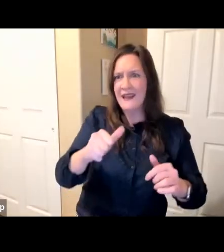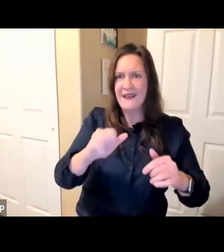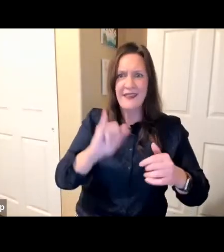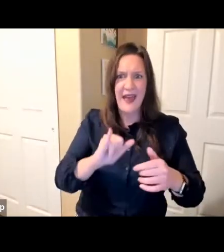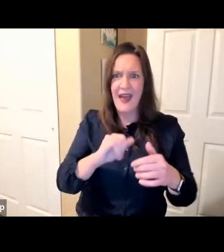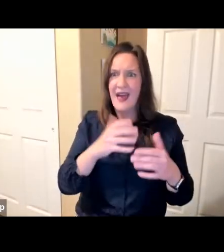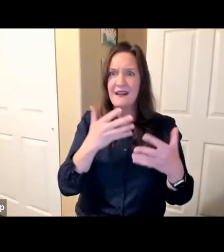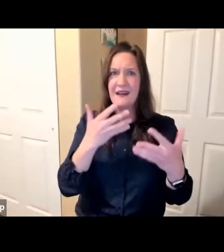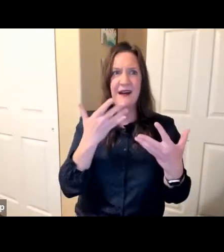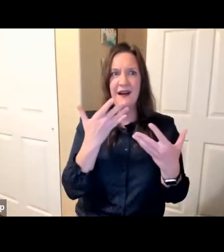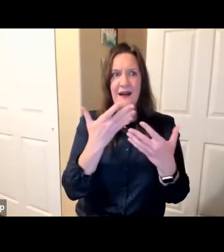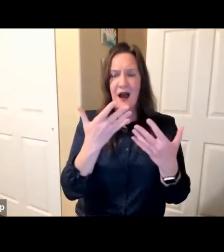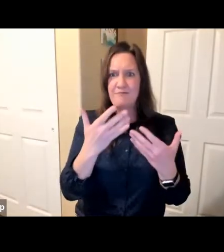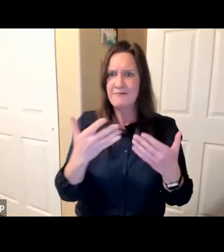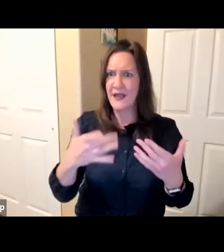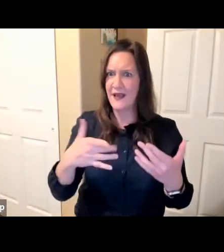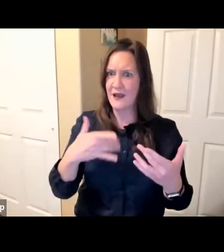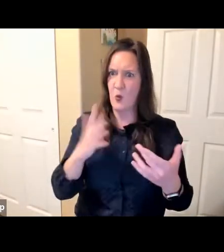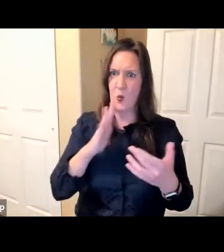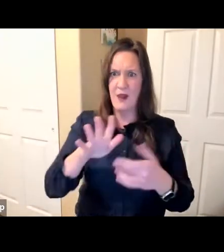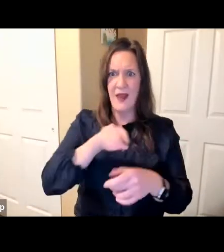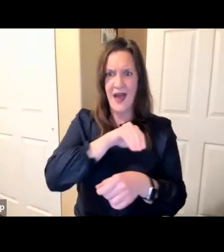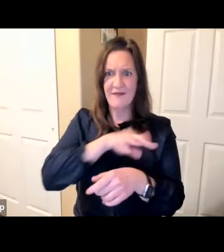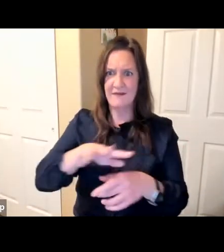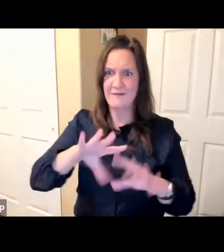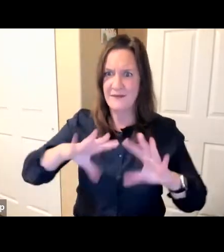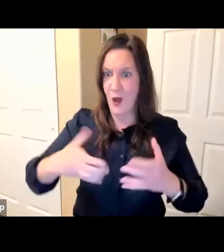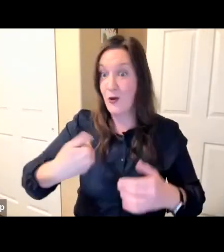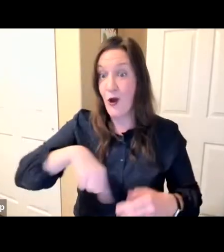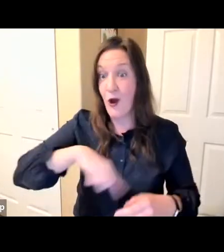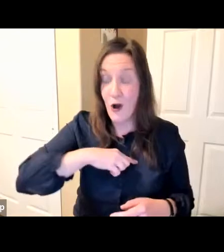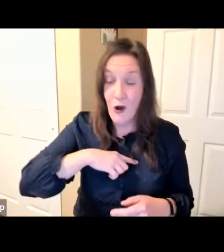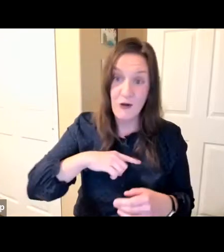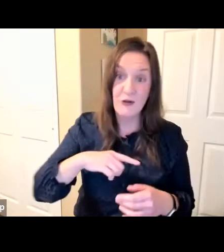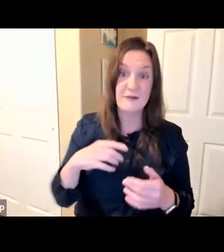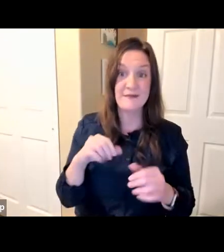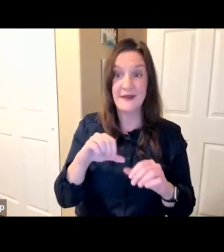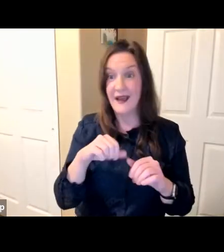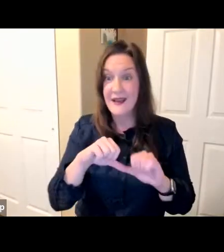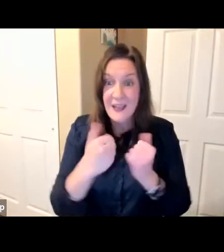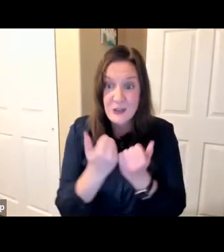hearing or deaf-blind related bills.